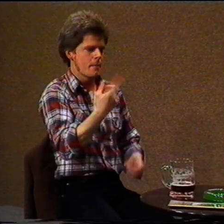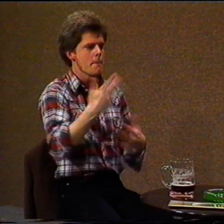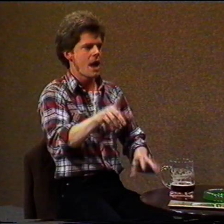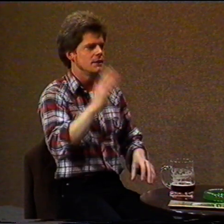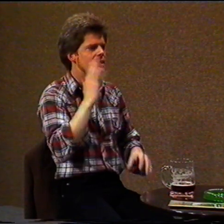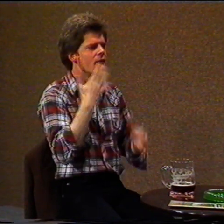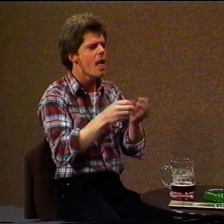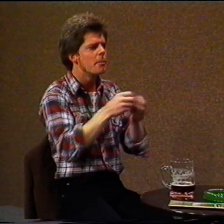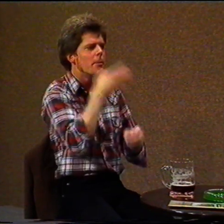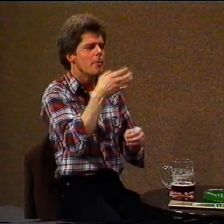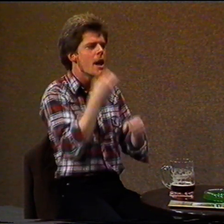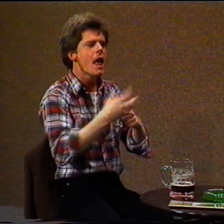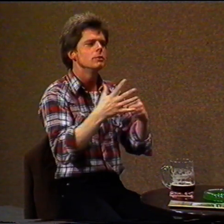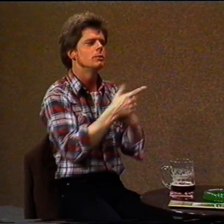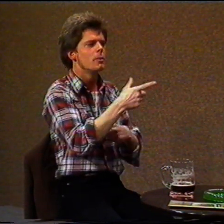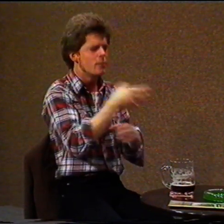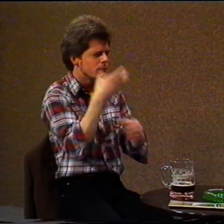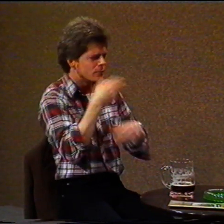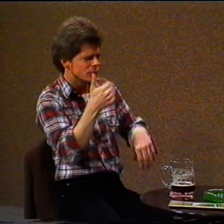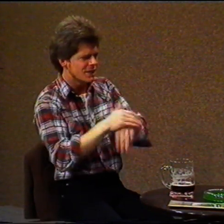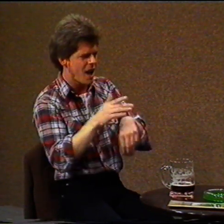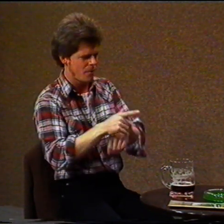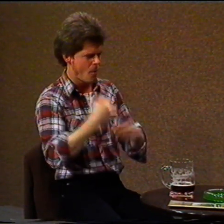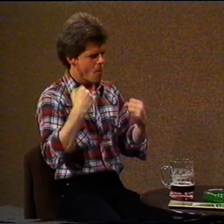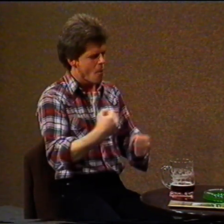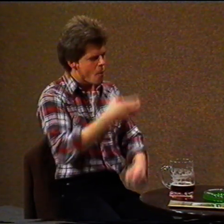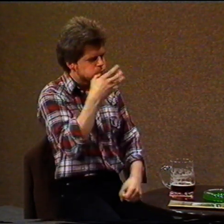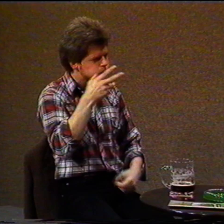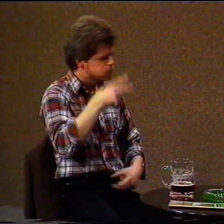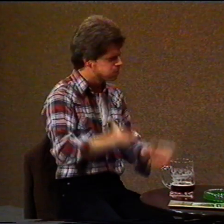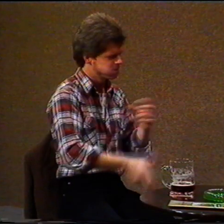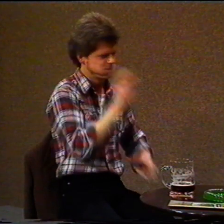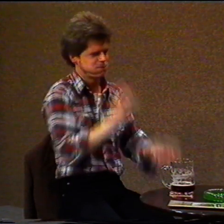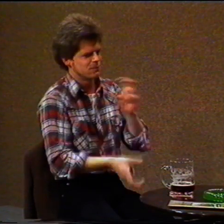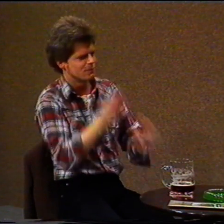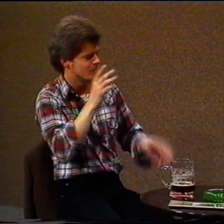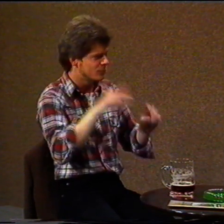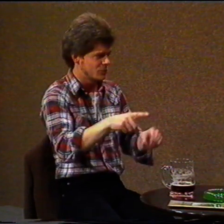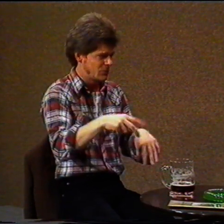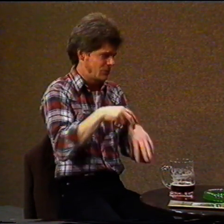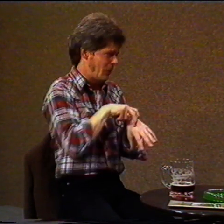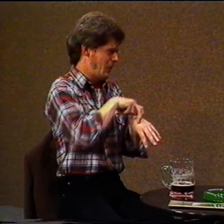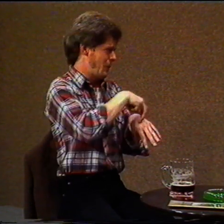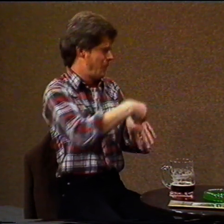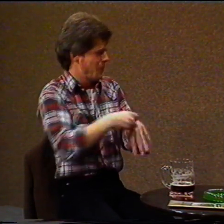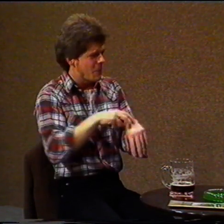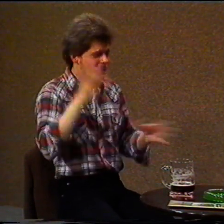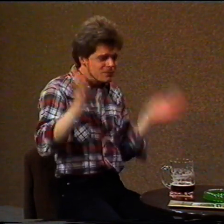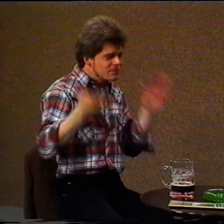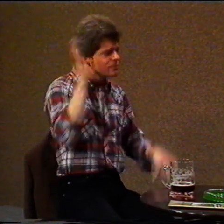he was telling me himself that he'd been at the deaf club, and he'd been drinking, having a great time. He'd drinking heavily, drinking many pints, and then he was drunk,